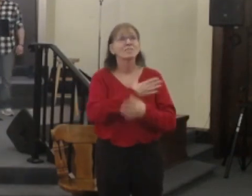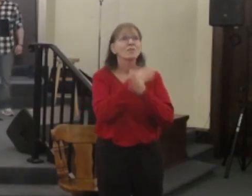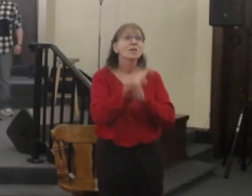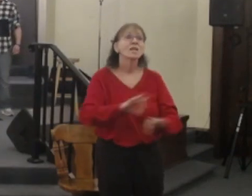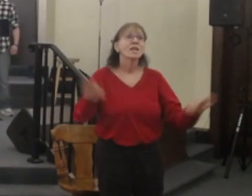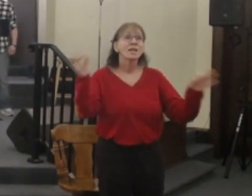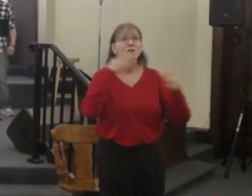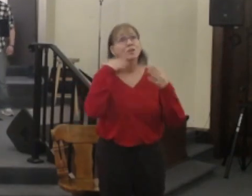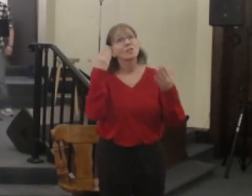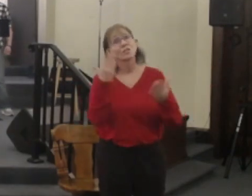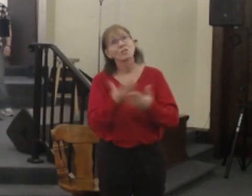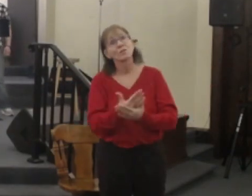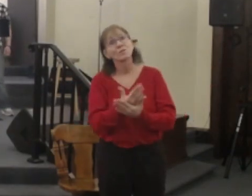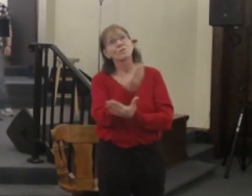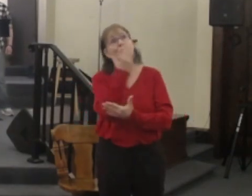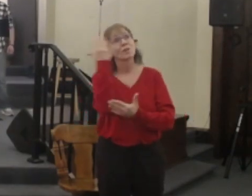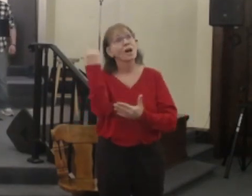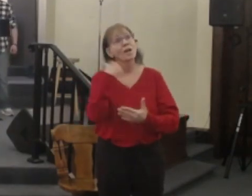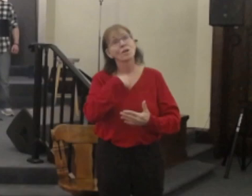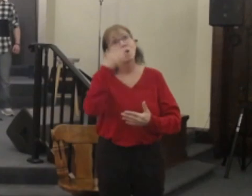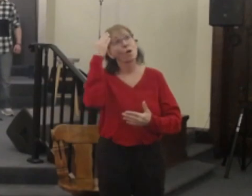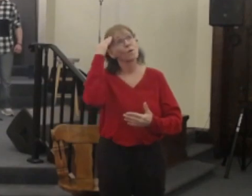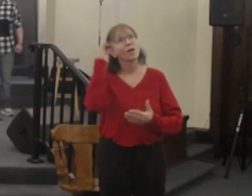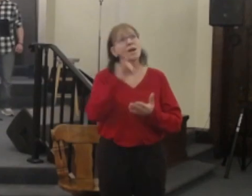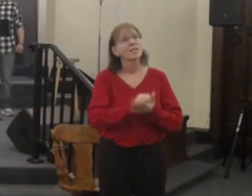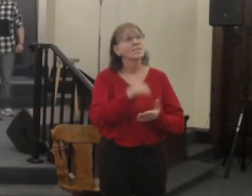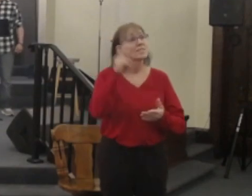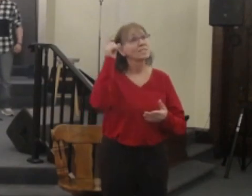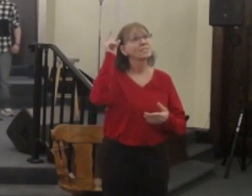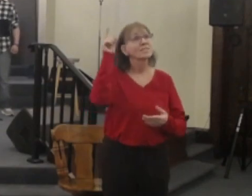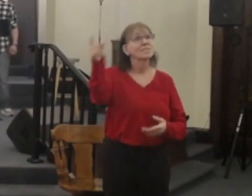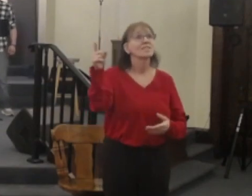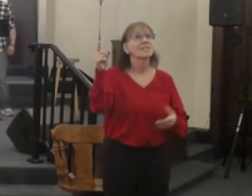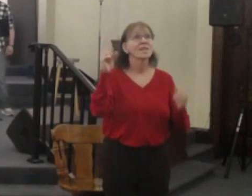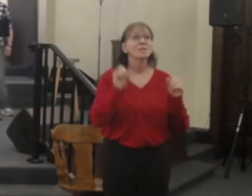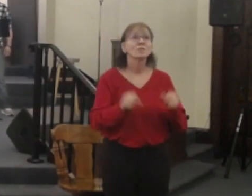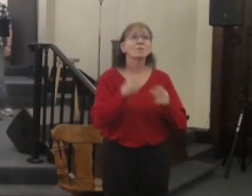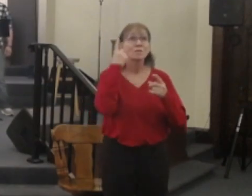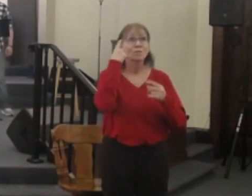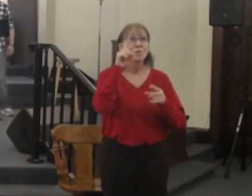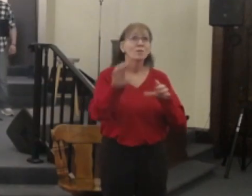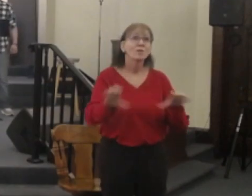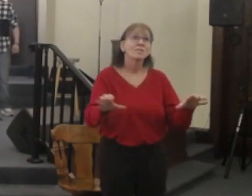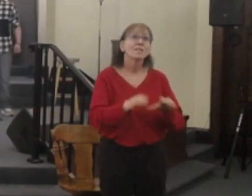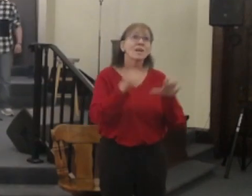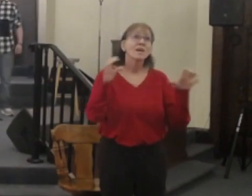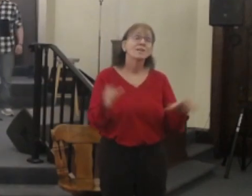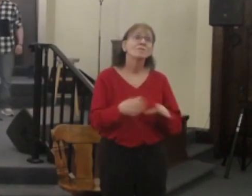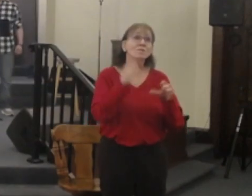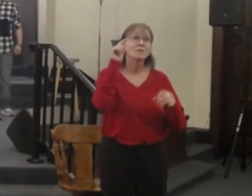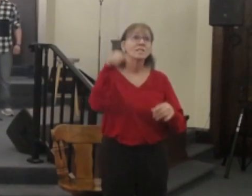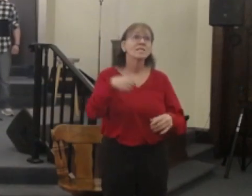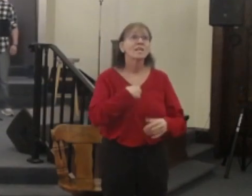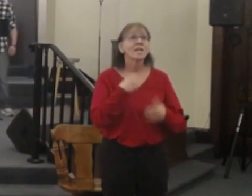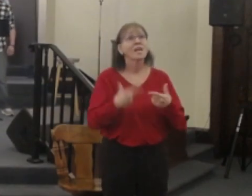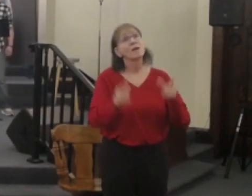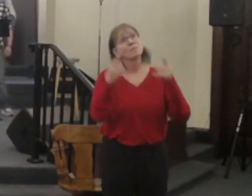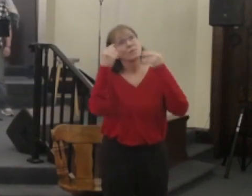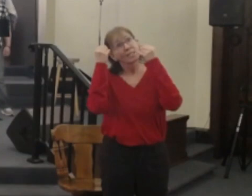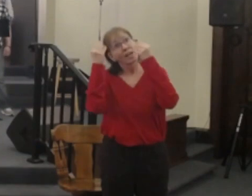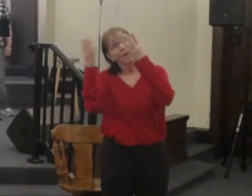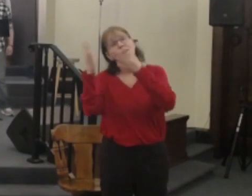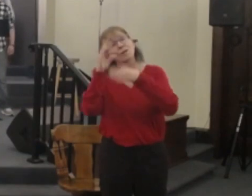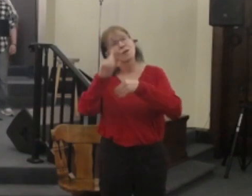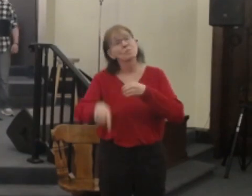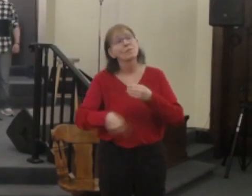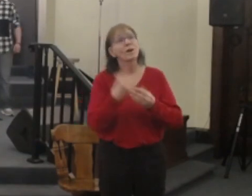is free. And the good news is I know that he can do for you what he's done for me. And let me tell